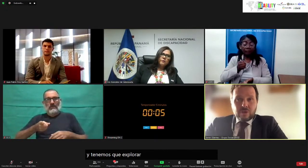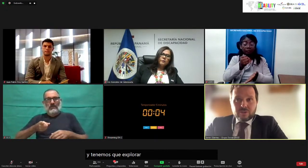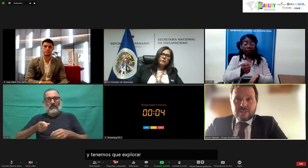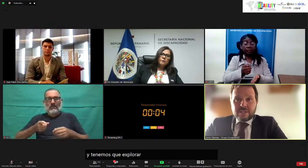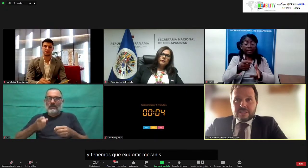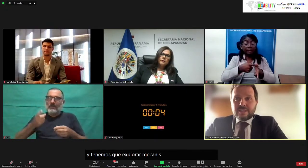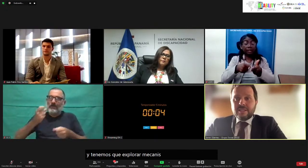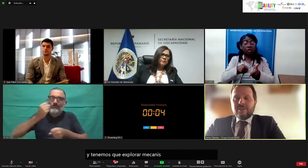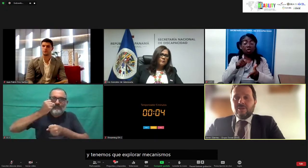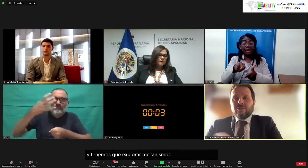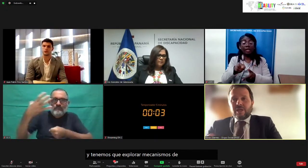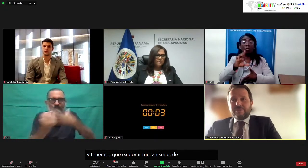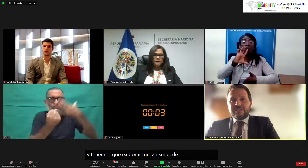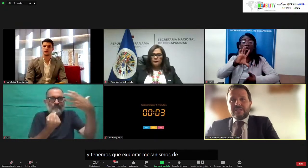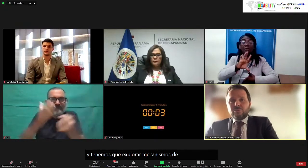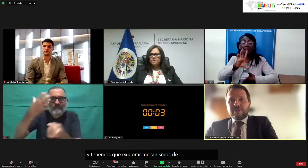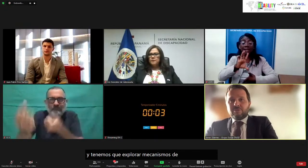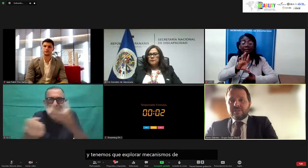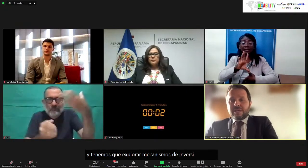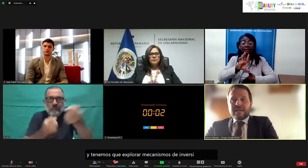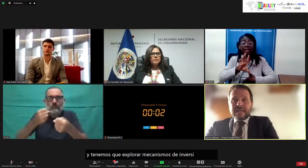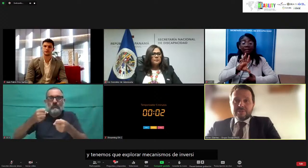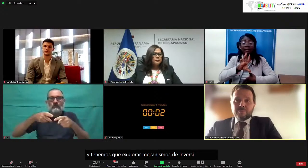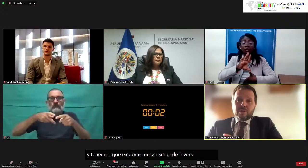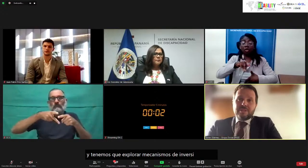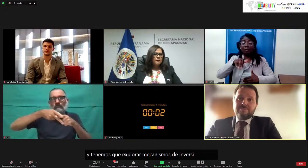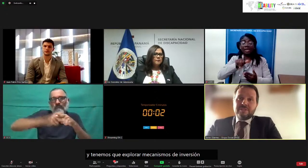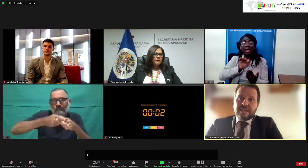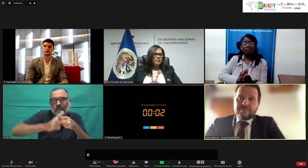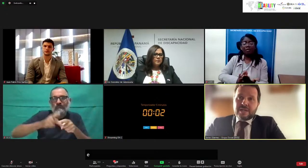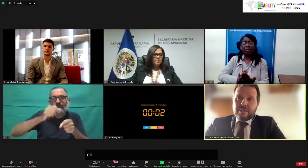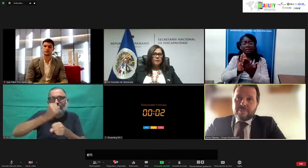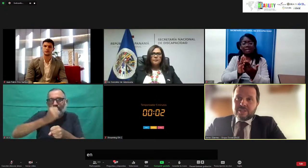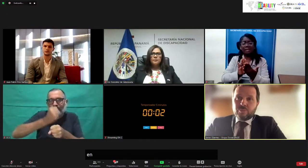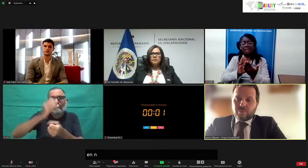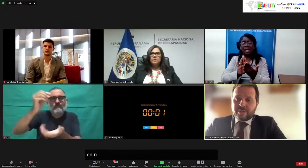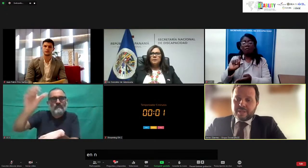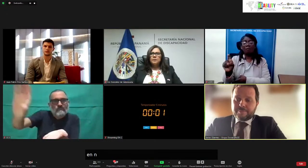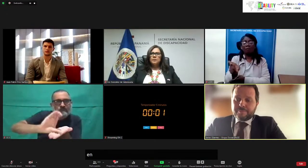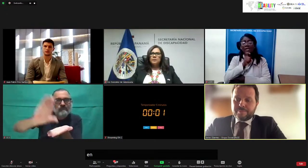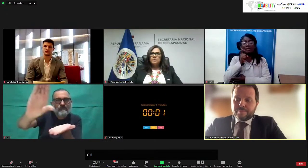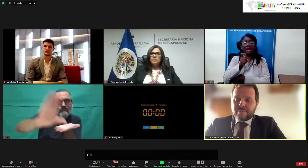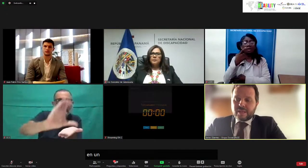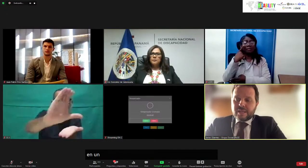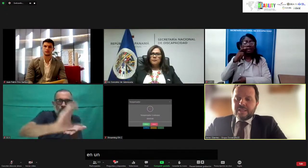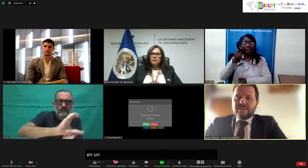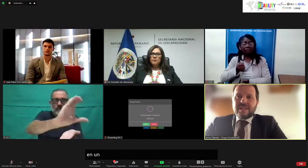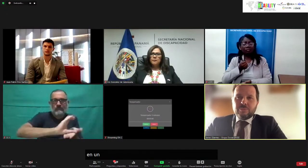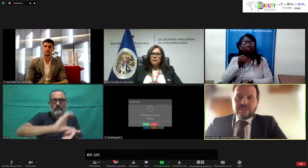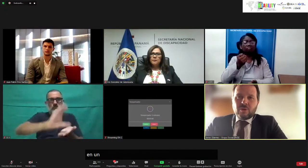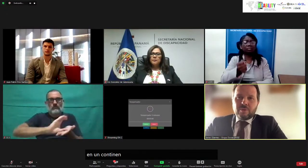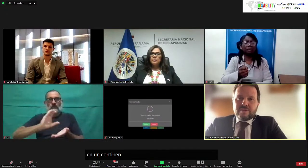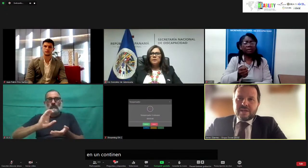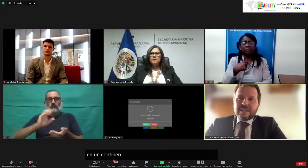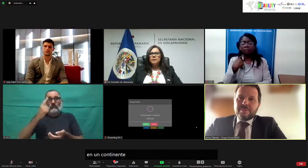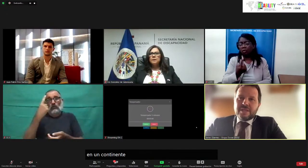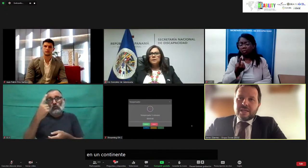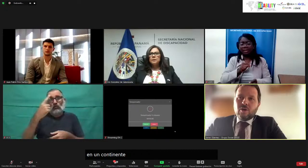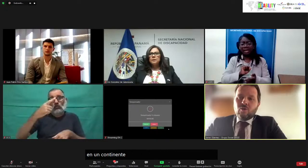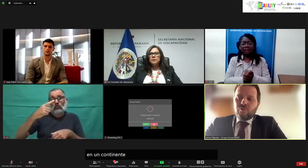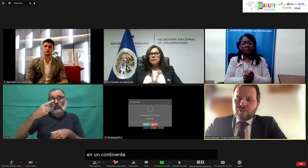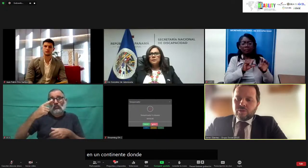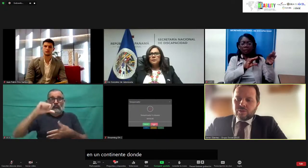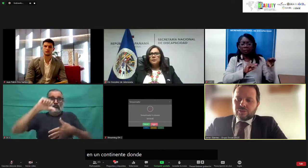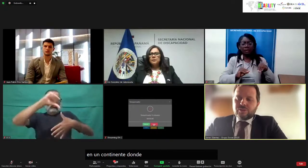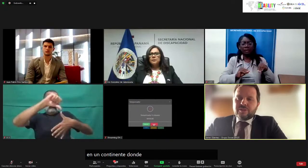disability with disabilities and this needs to be done in a continent where we still need to work on severe tax